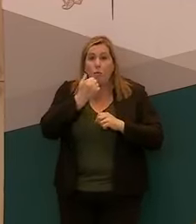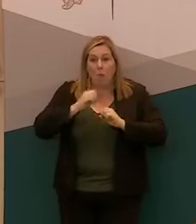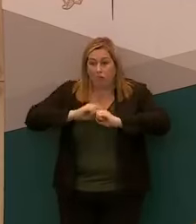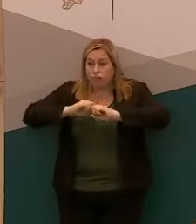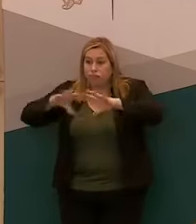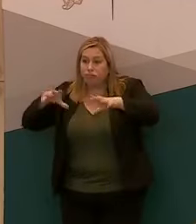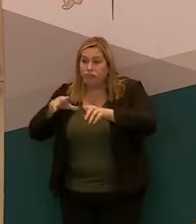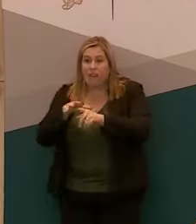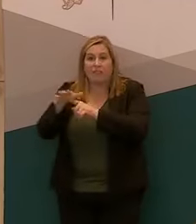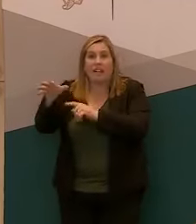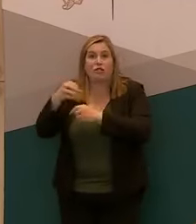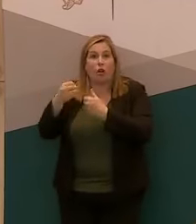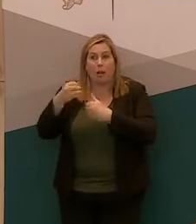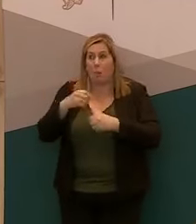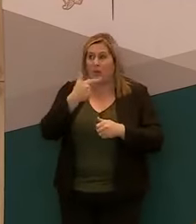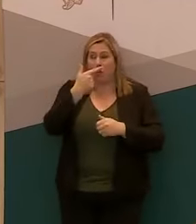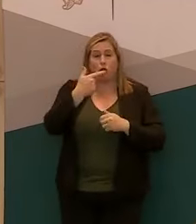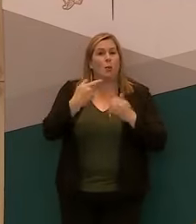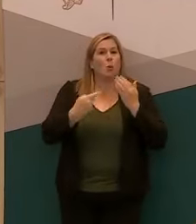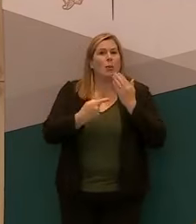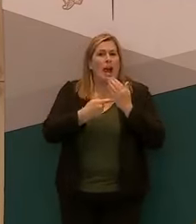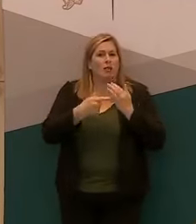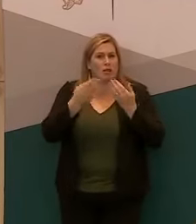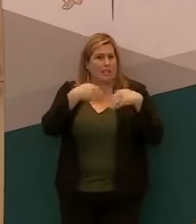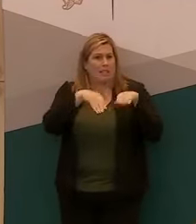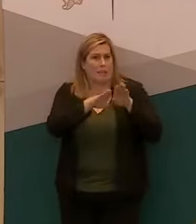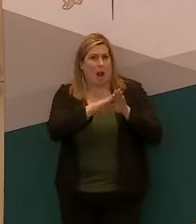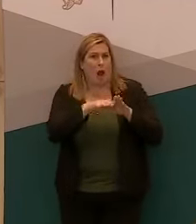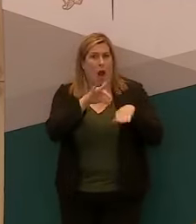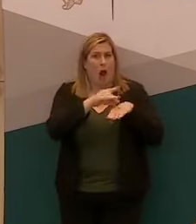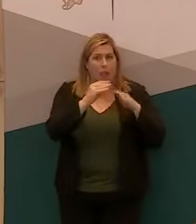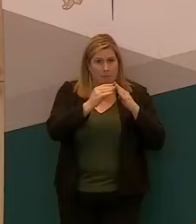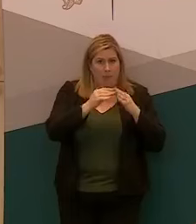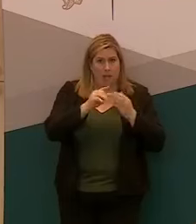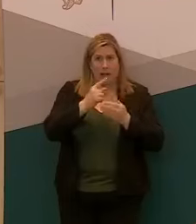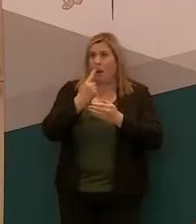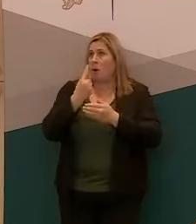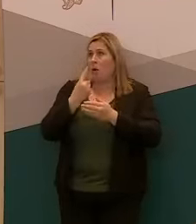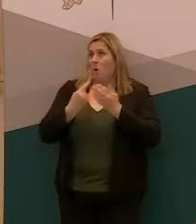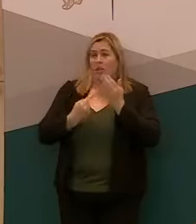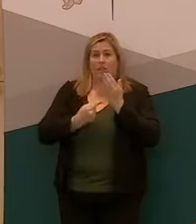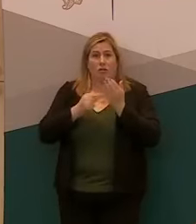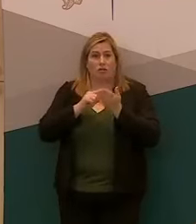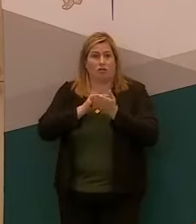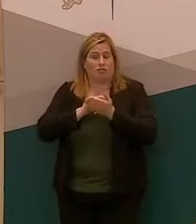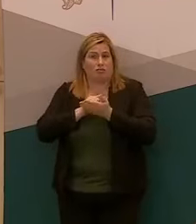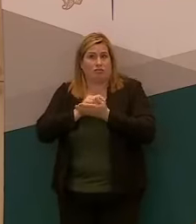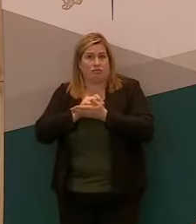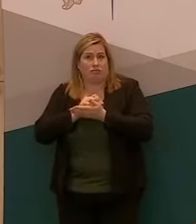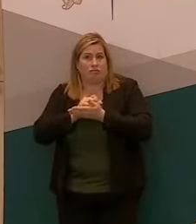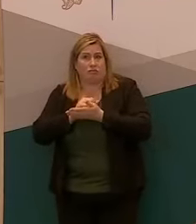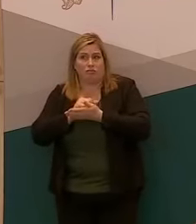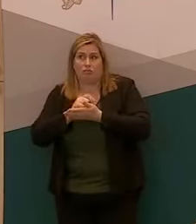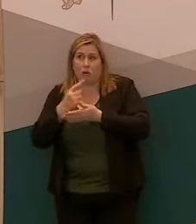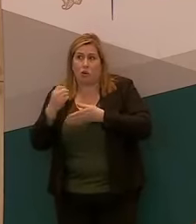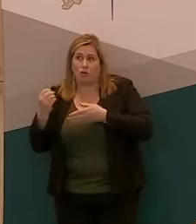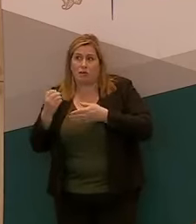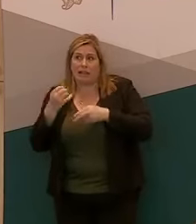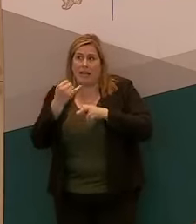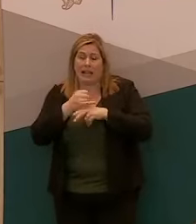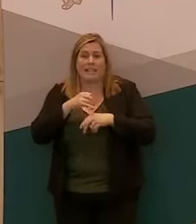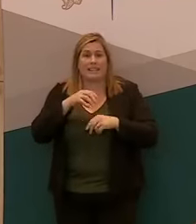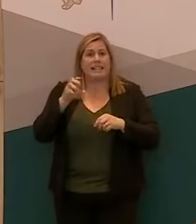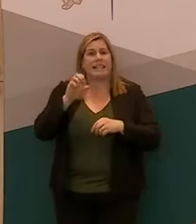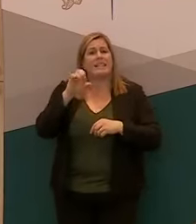hospital beds. We have 1,100 beds out in City West with just 71 people staying there at the moment, as far as I know. We have a lot of people